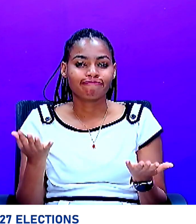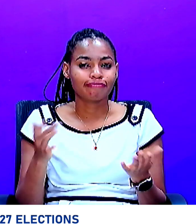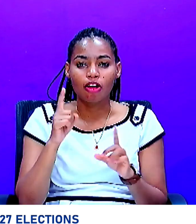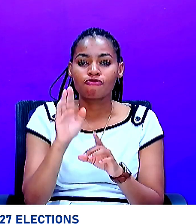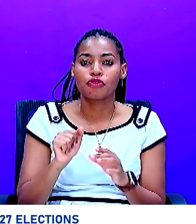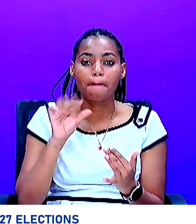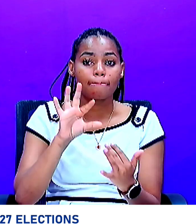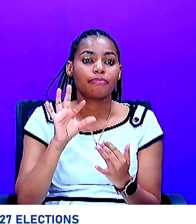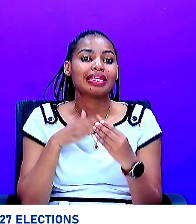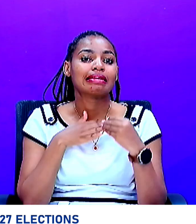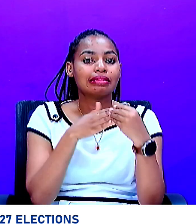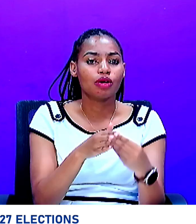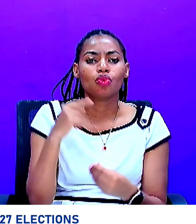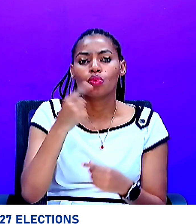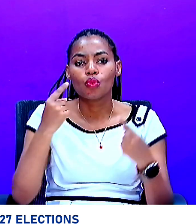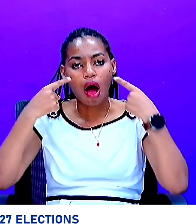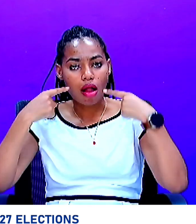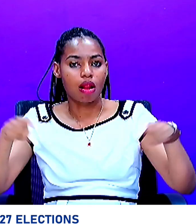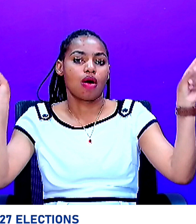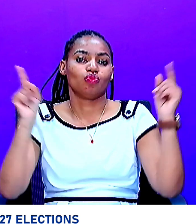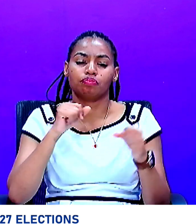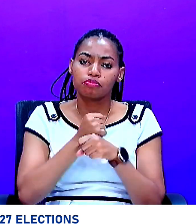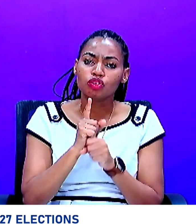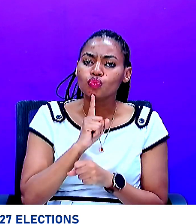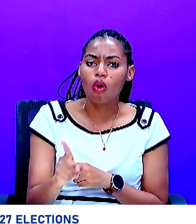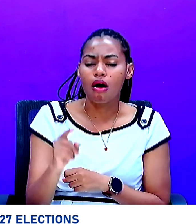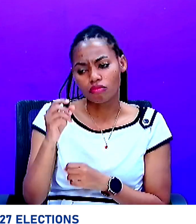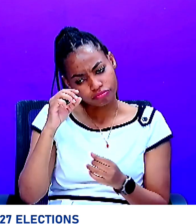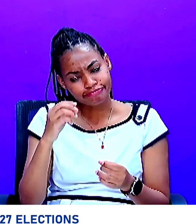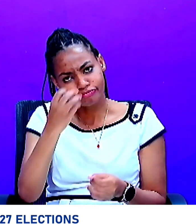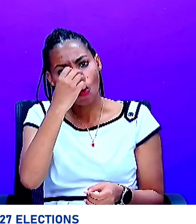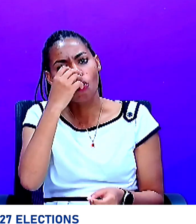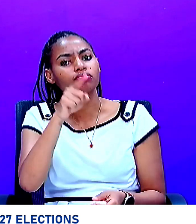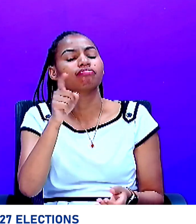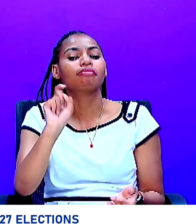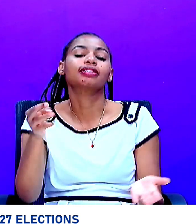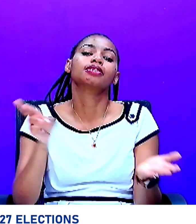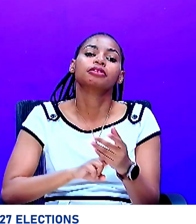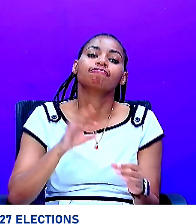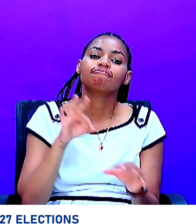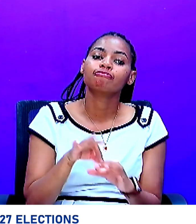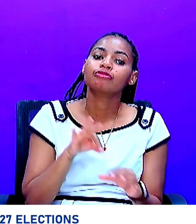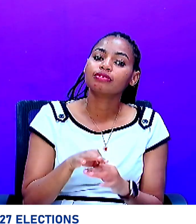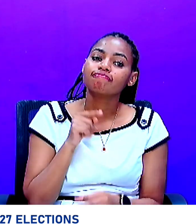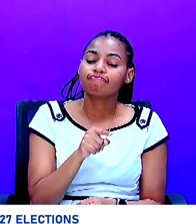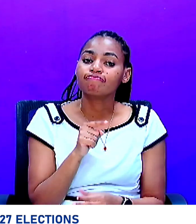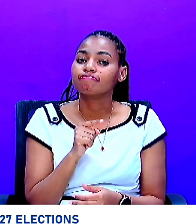The concerns were sparked by recent comments from a section of leaders who declared their intention to ensure President